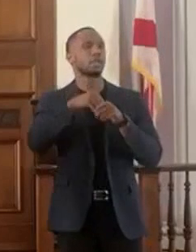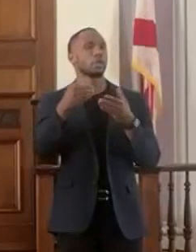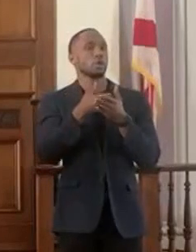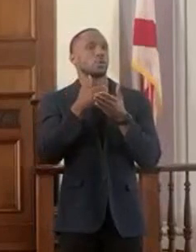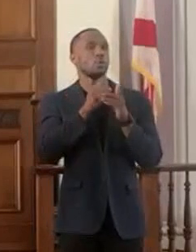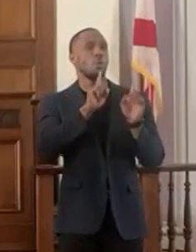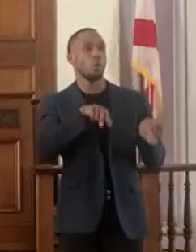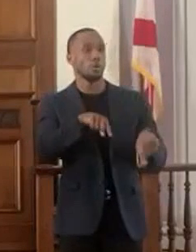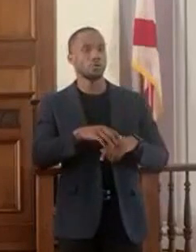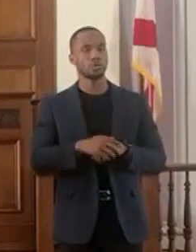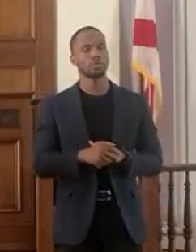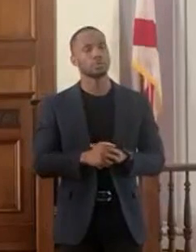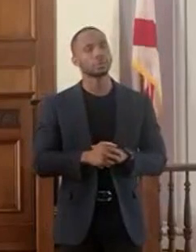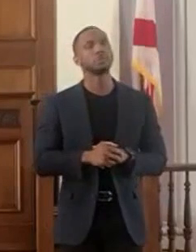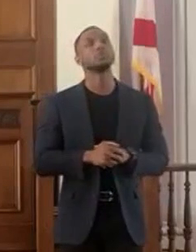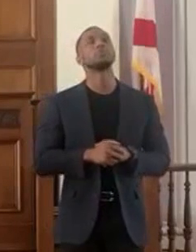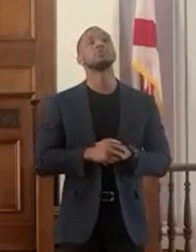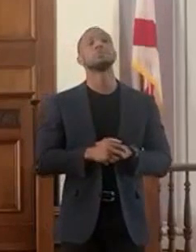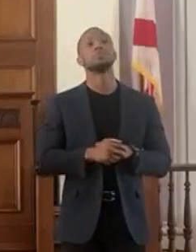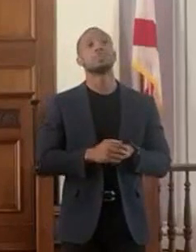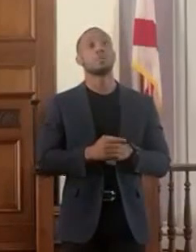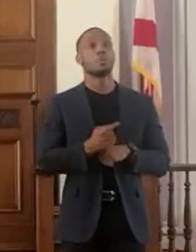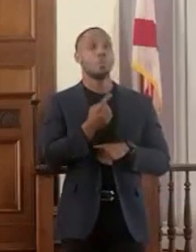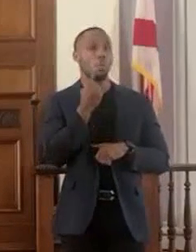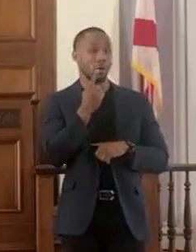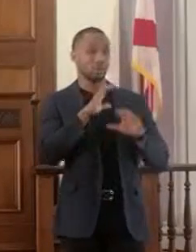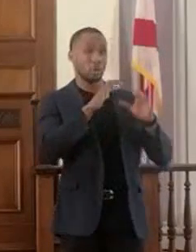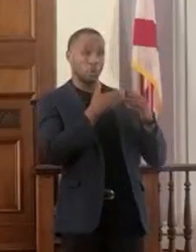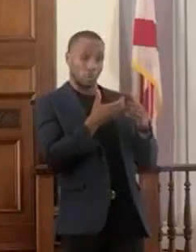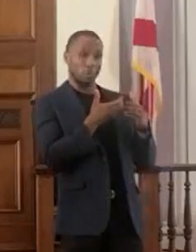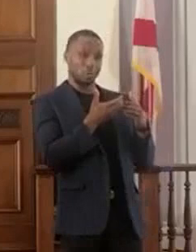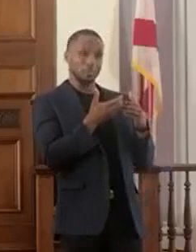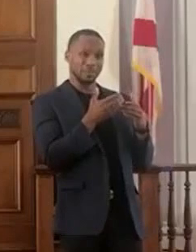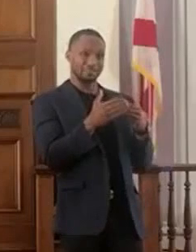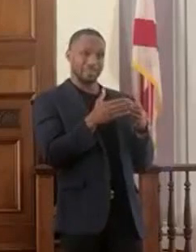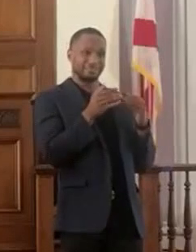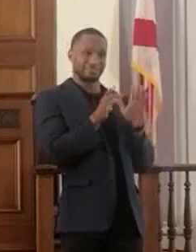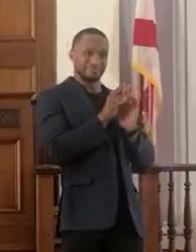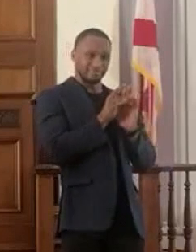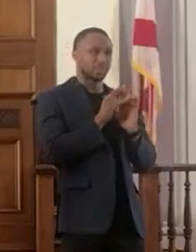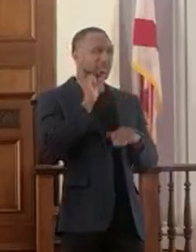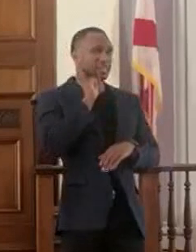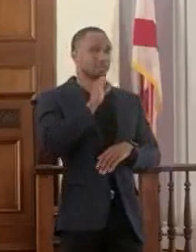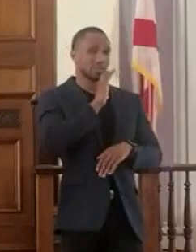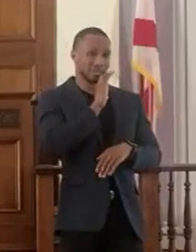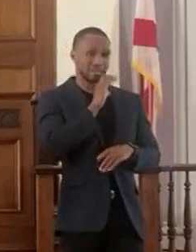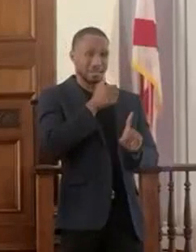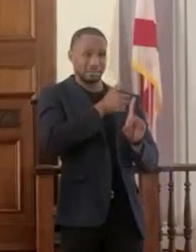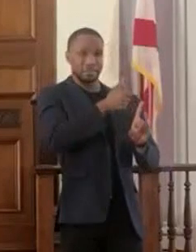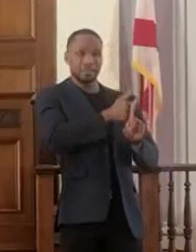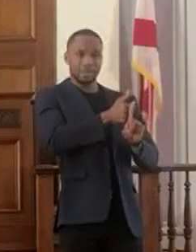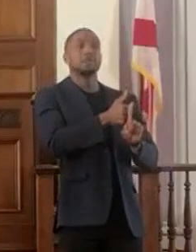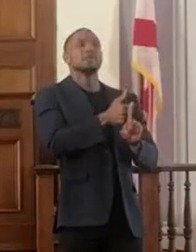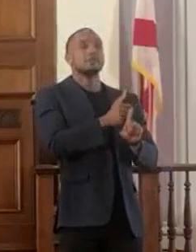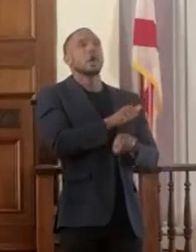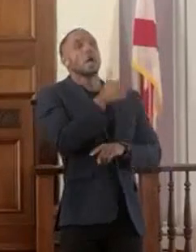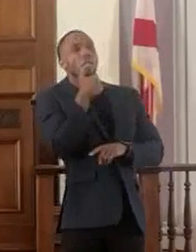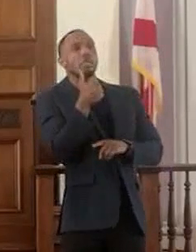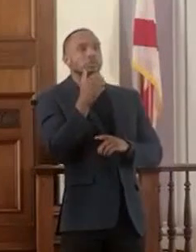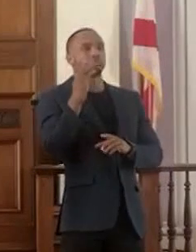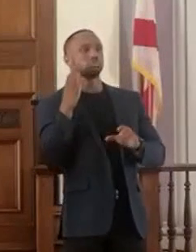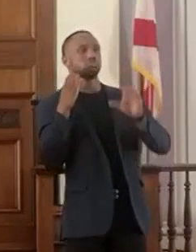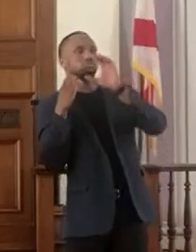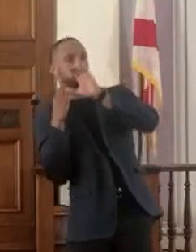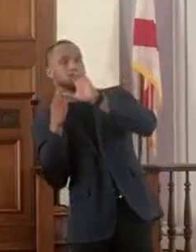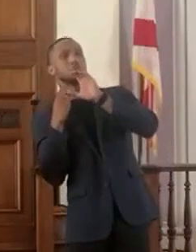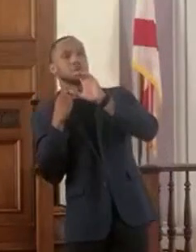order. One of the most vulnerable groups are senior citizens, additional burdens of dealing with restrictions